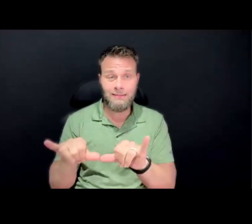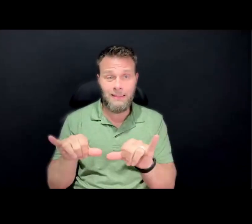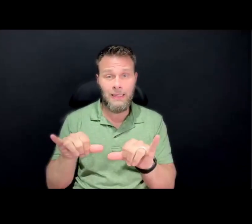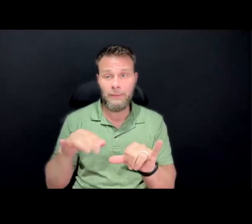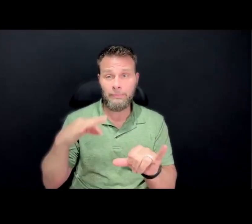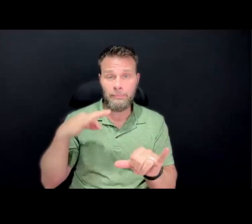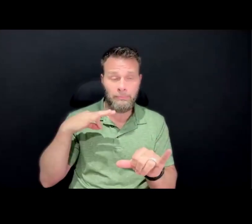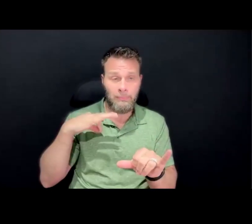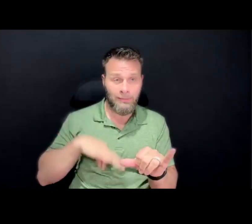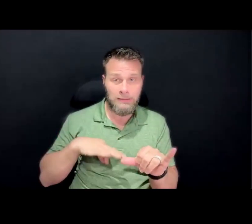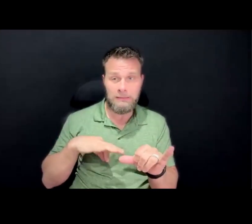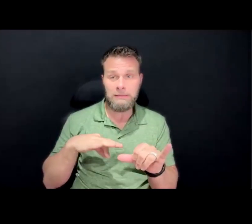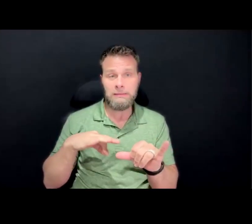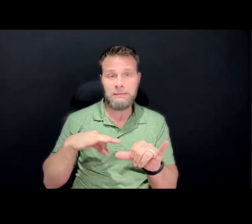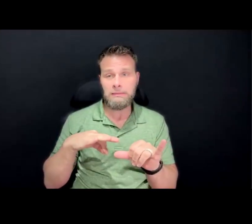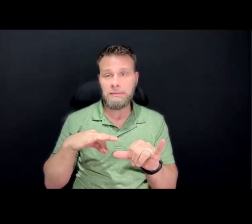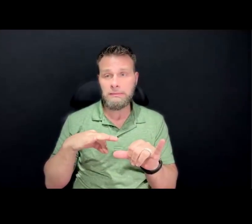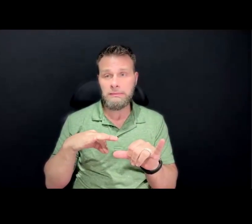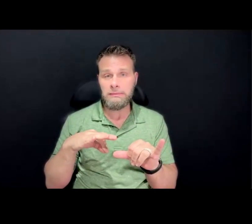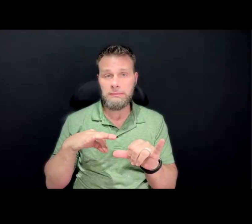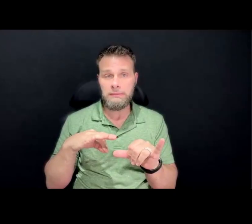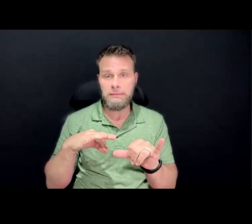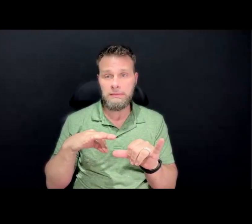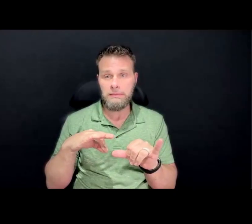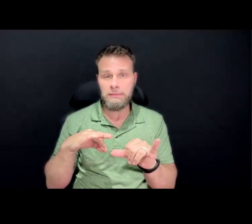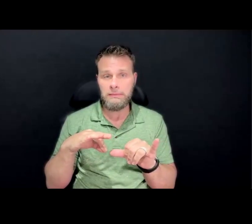help or facility?